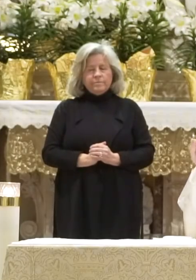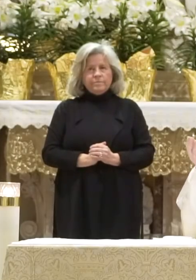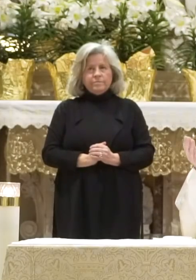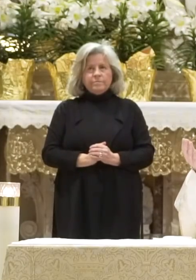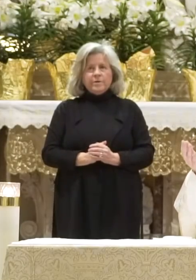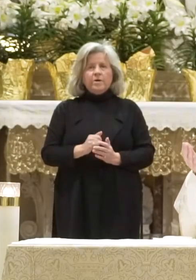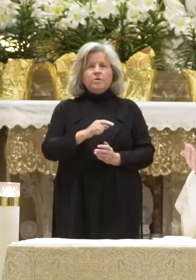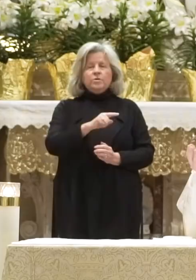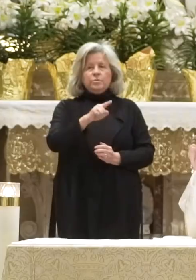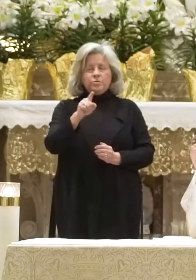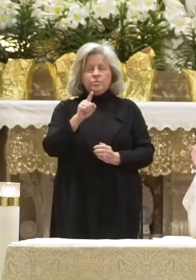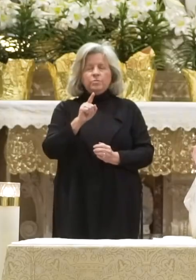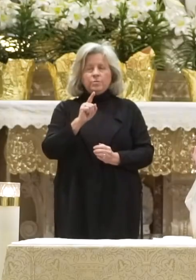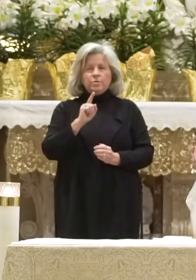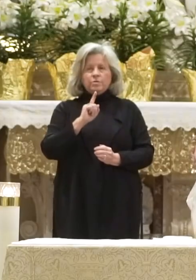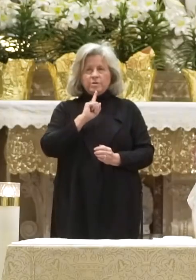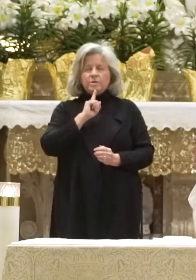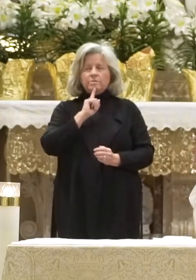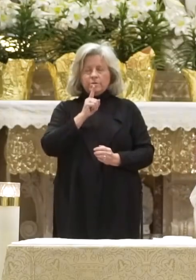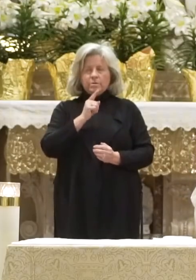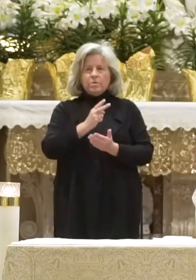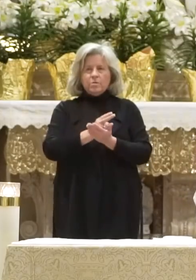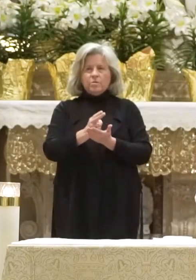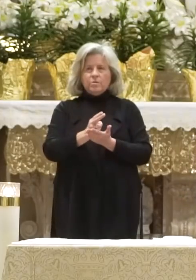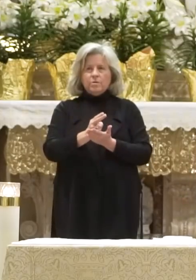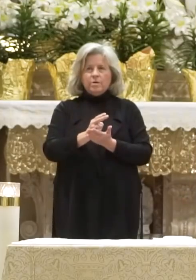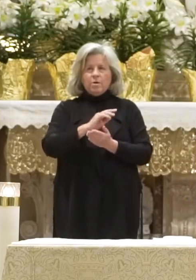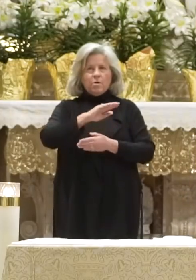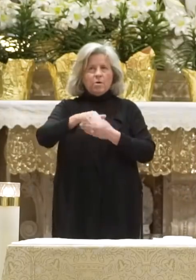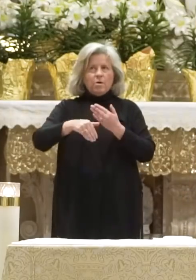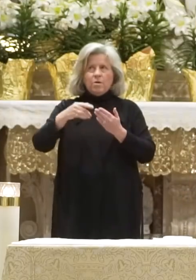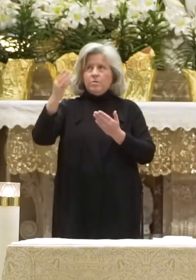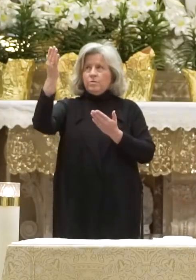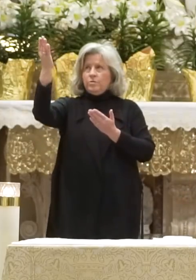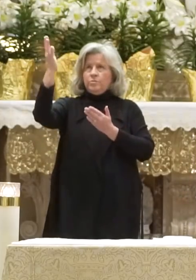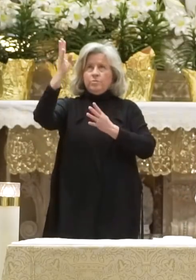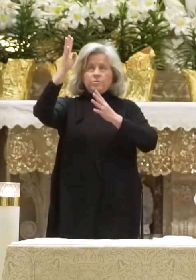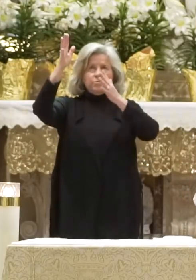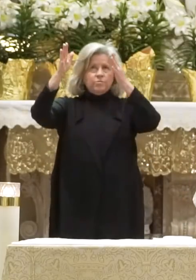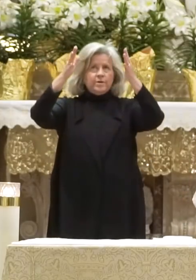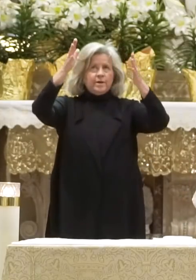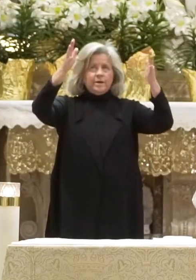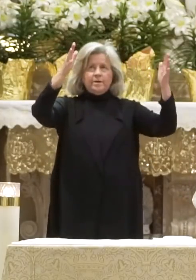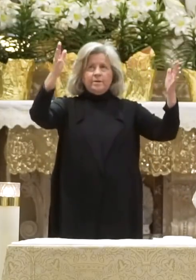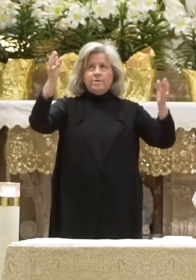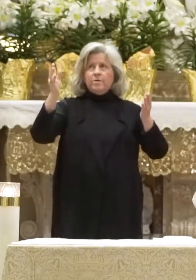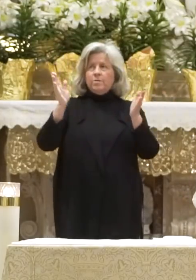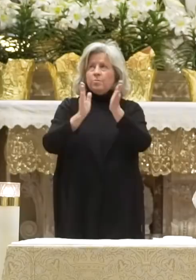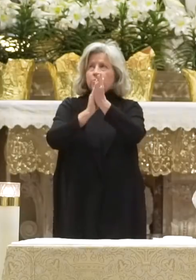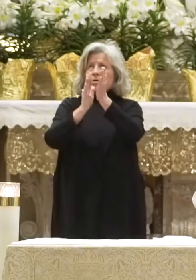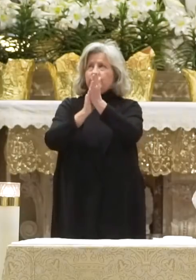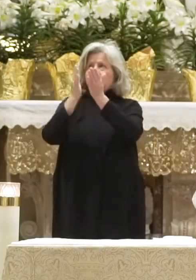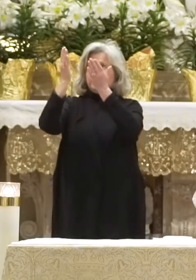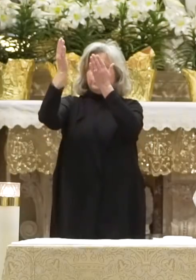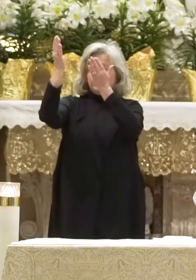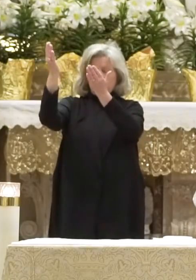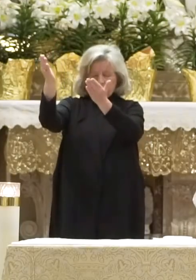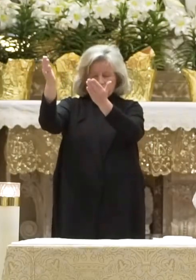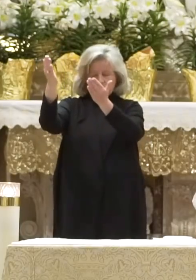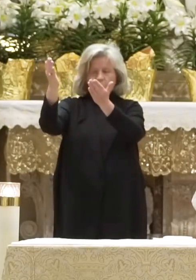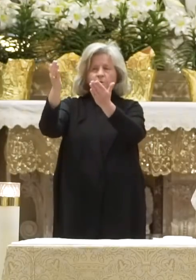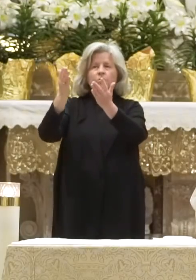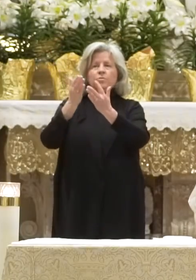You are indeed holy, O Lord, and all you have created rightly gives you praise. For through your Son, our Lord